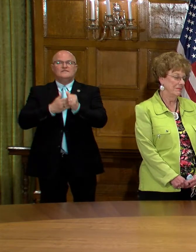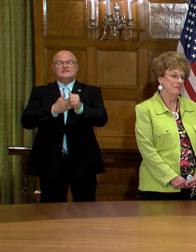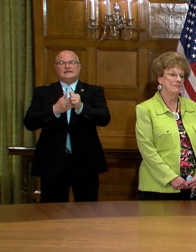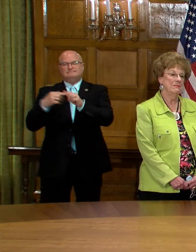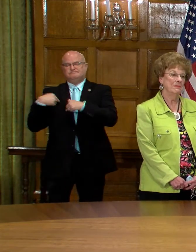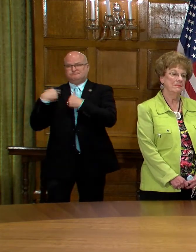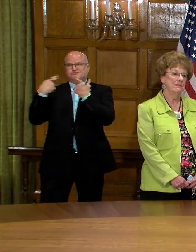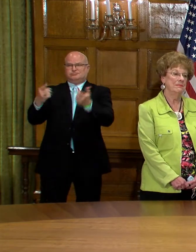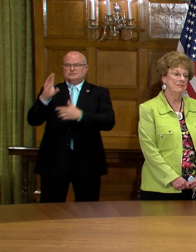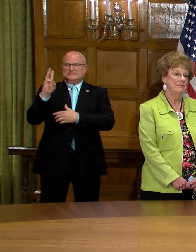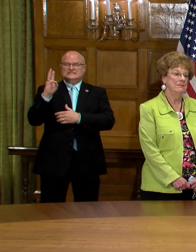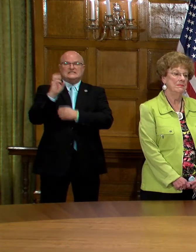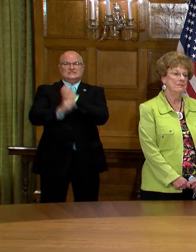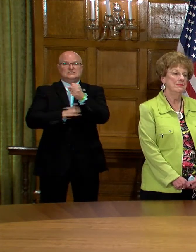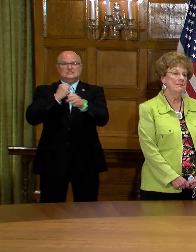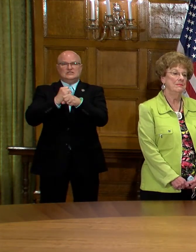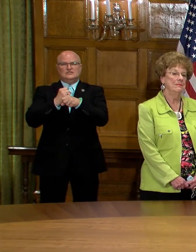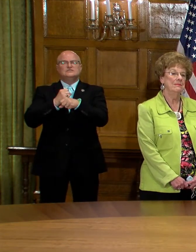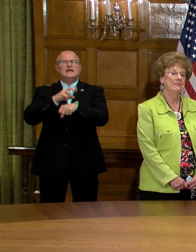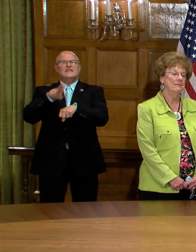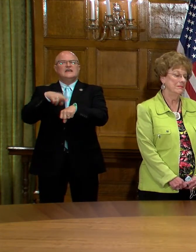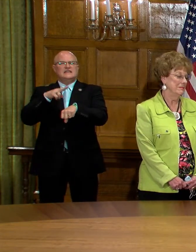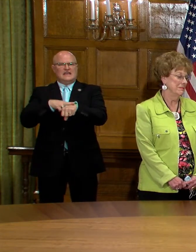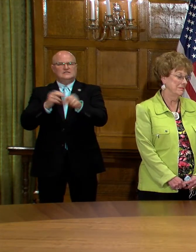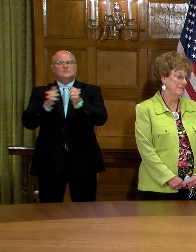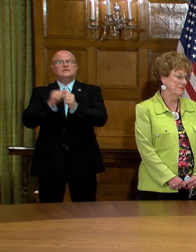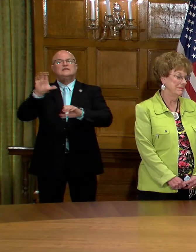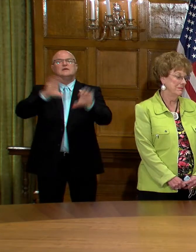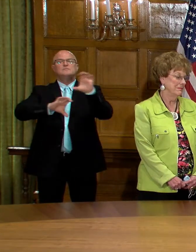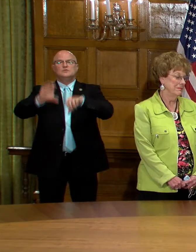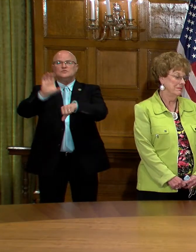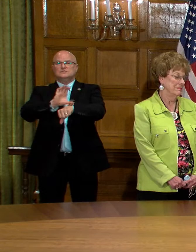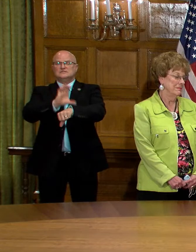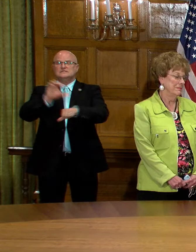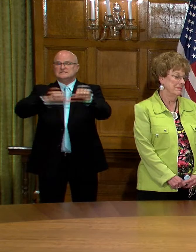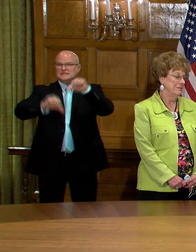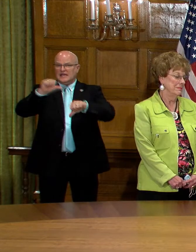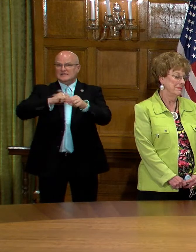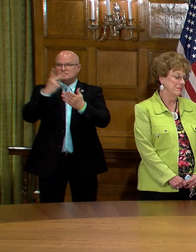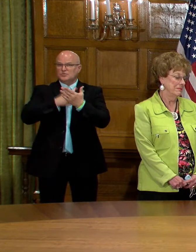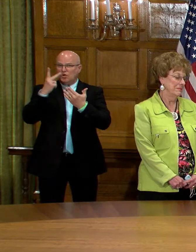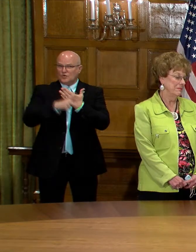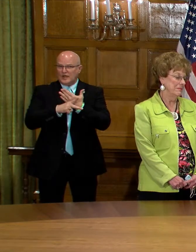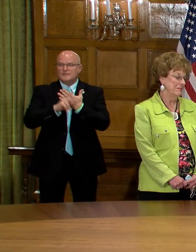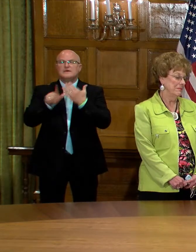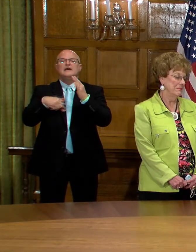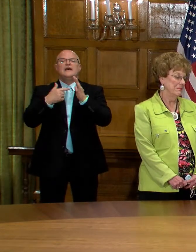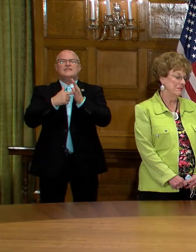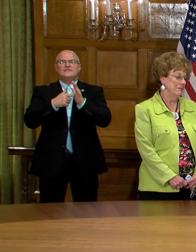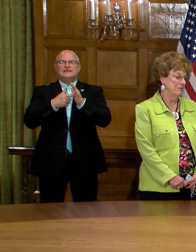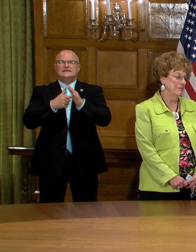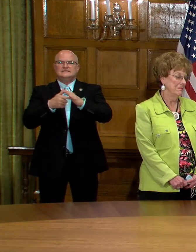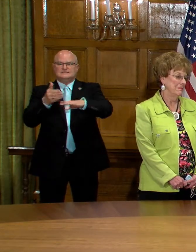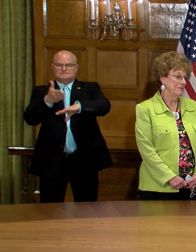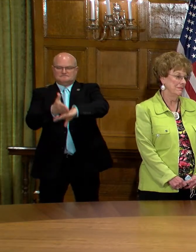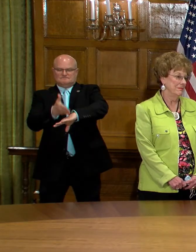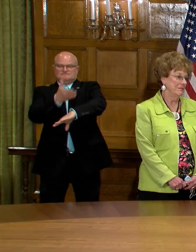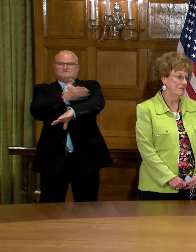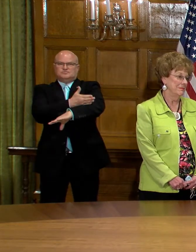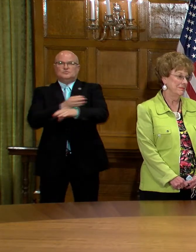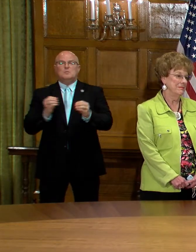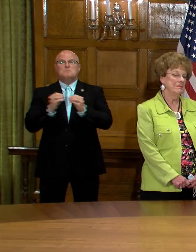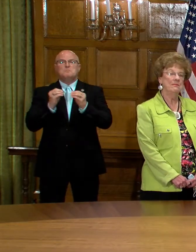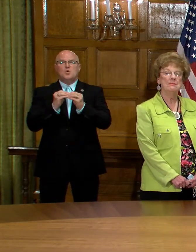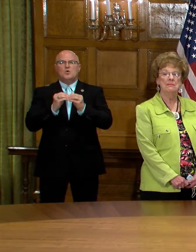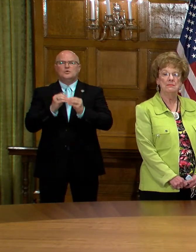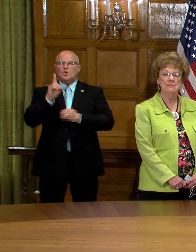6 years our nation in a comprehensive computer science education program. This takes it up a notch further. There's